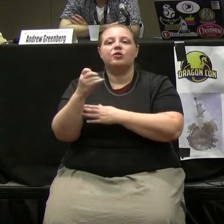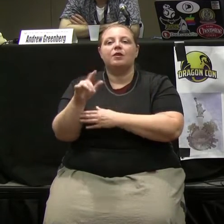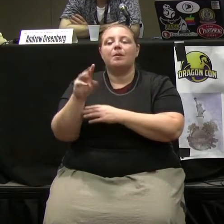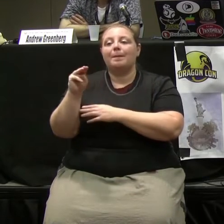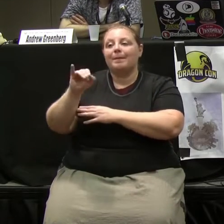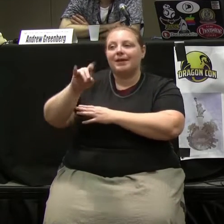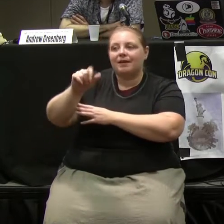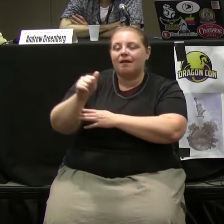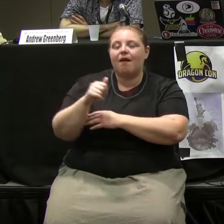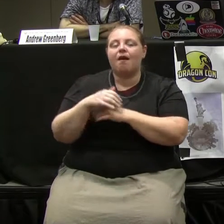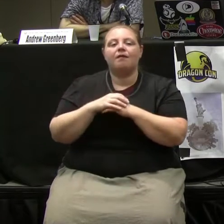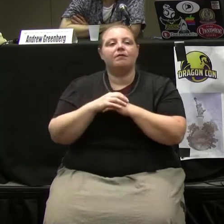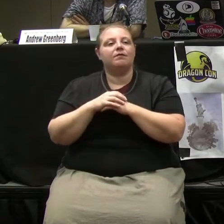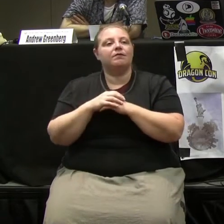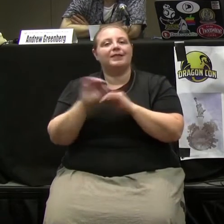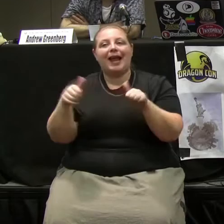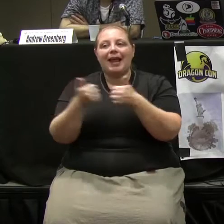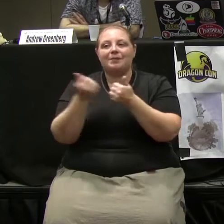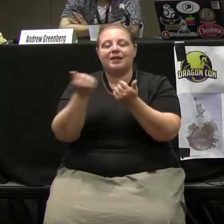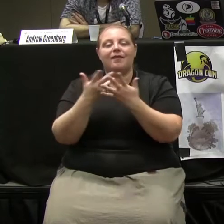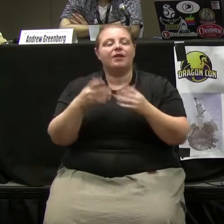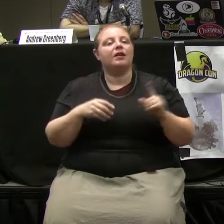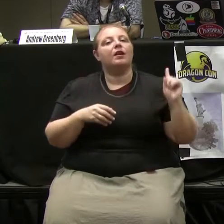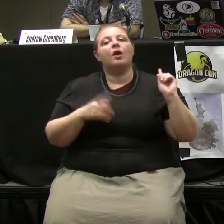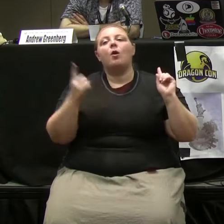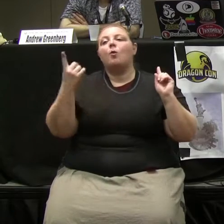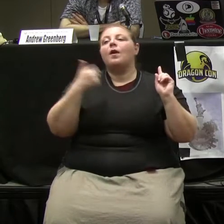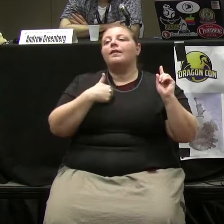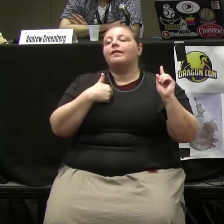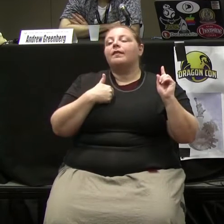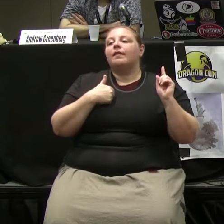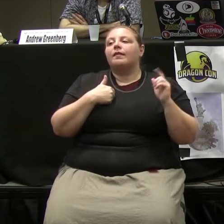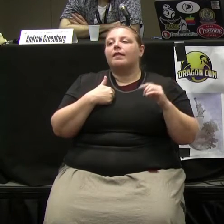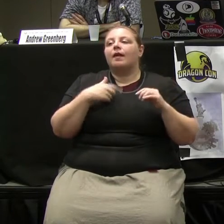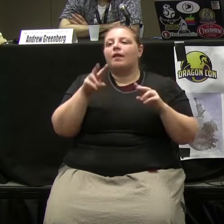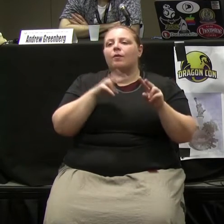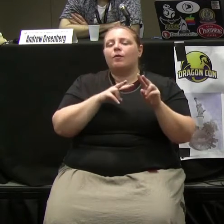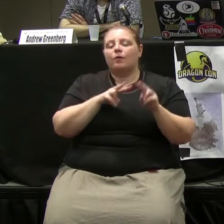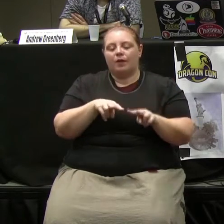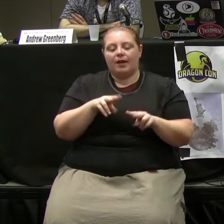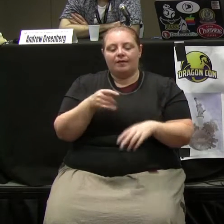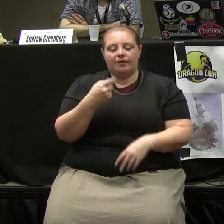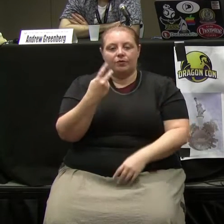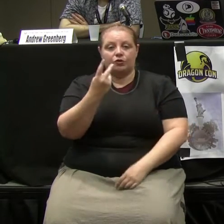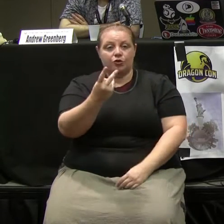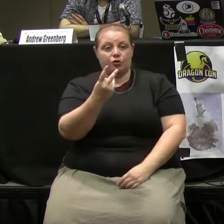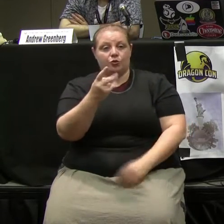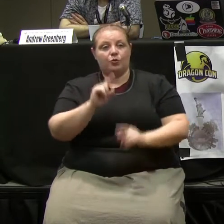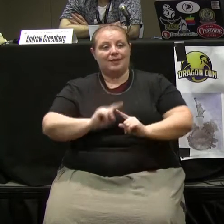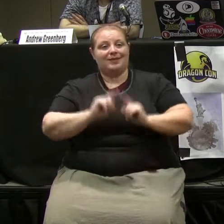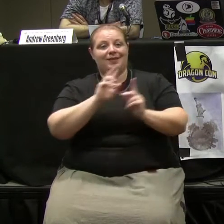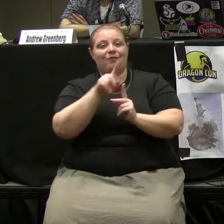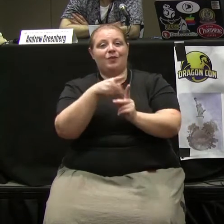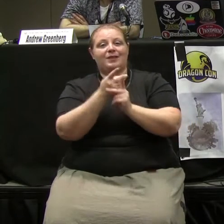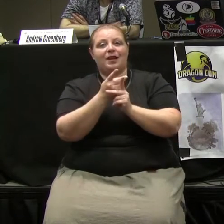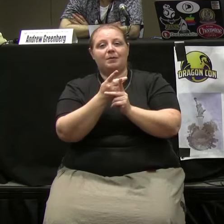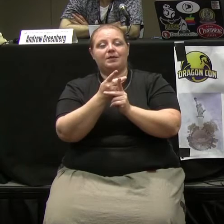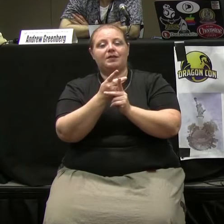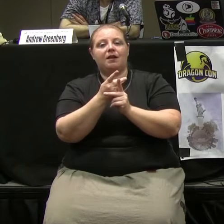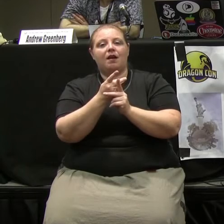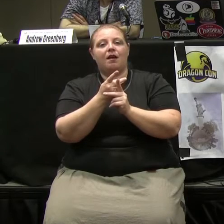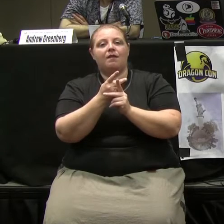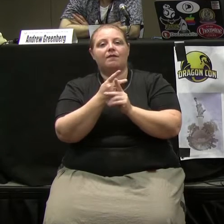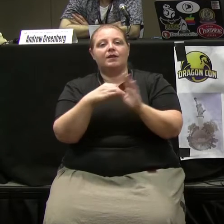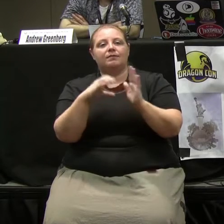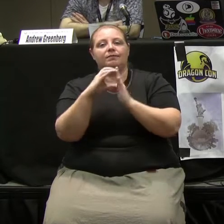game development, so on in Georgia. I mean, one thing I always like to look at is, you know, there's two, a lot of states have two different kinds of disclosures you can look